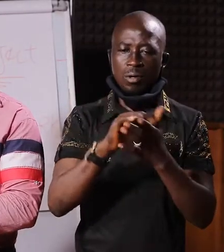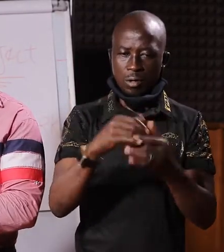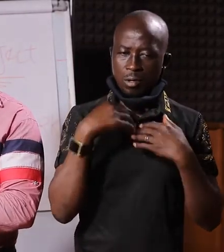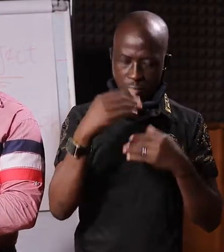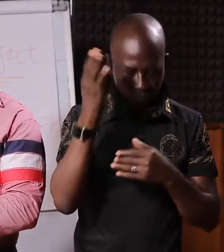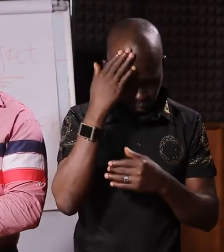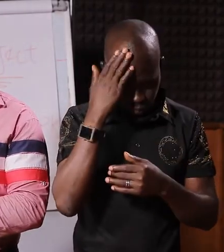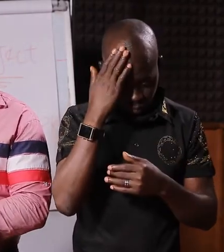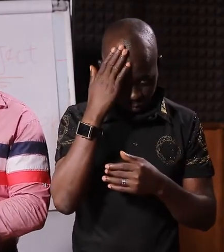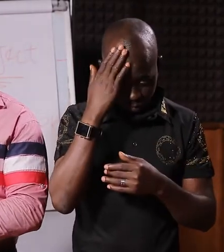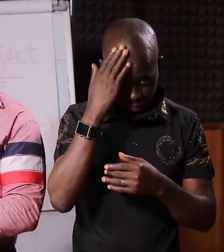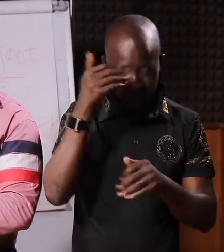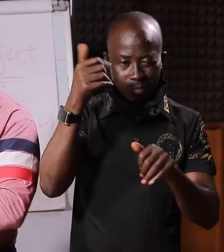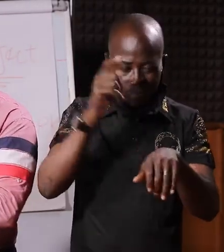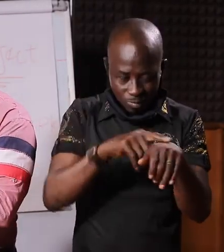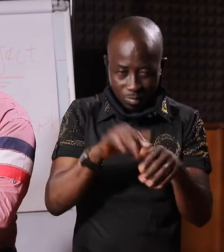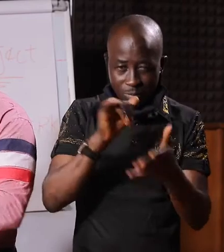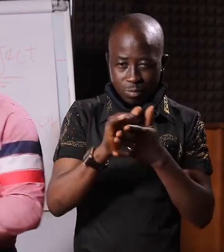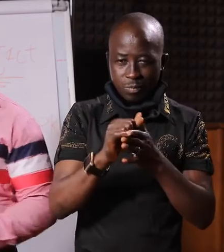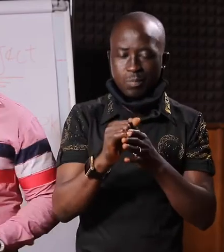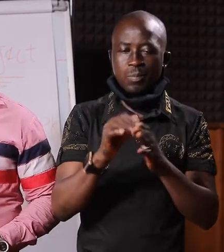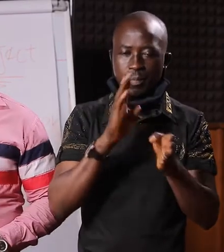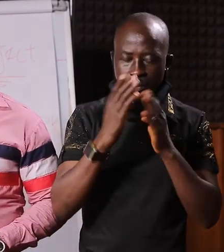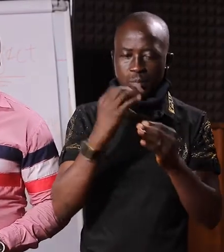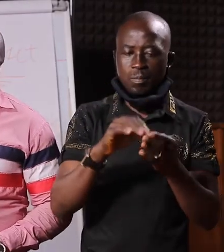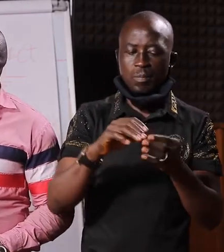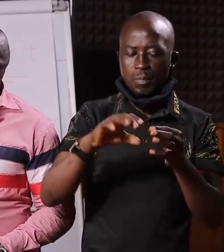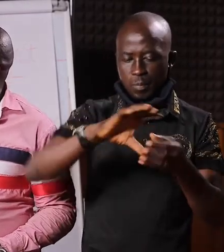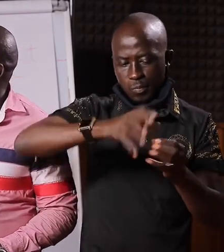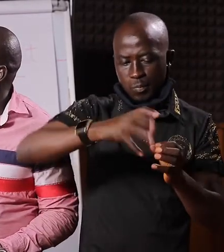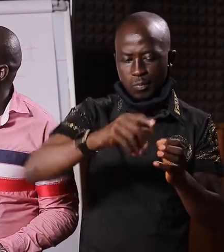with anytime we are talking about a screw thread.